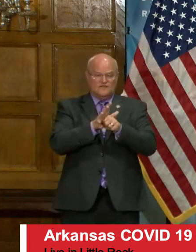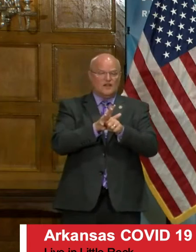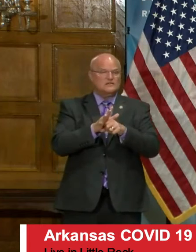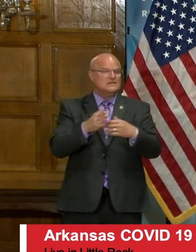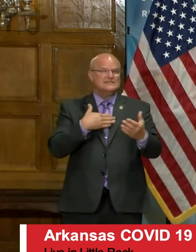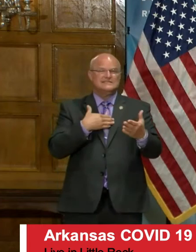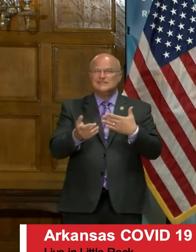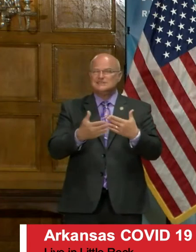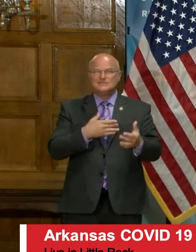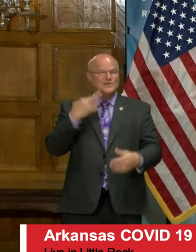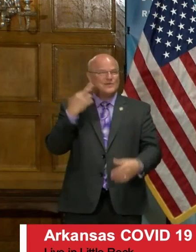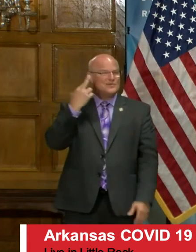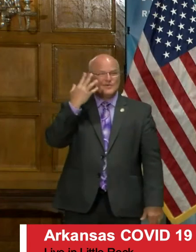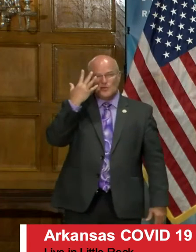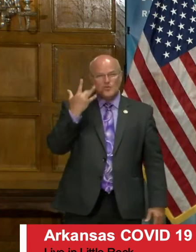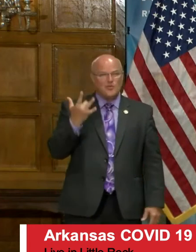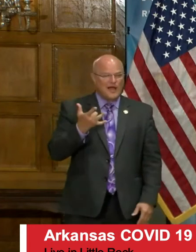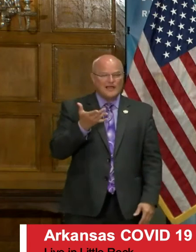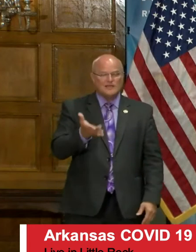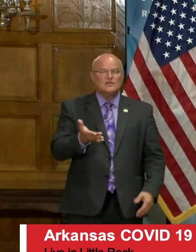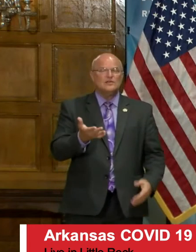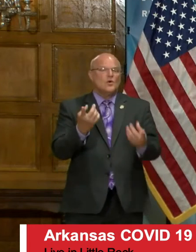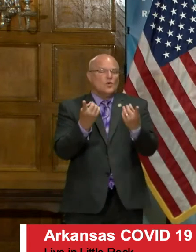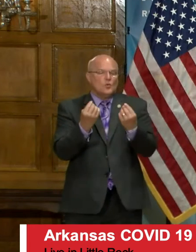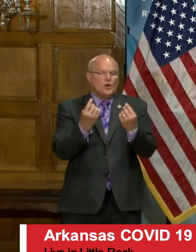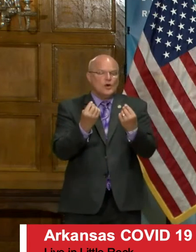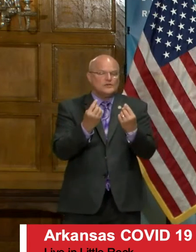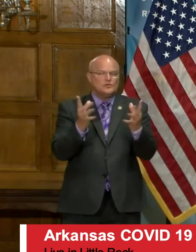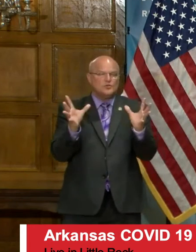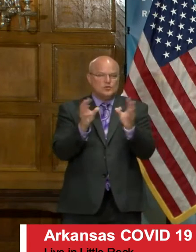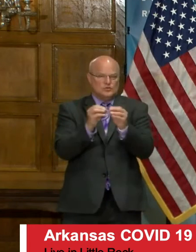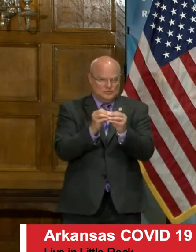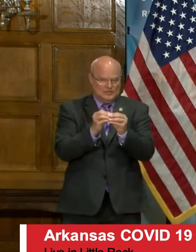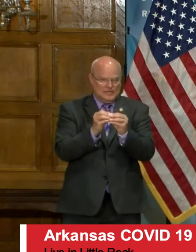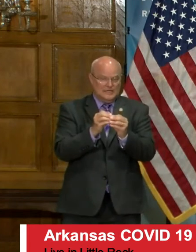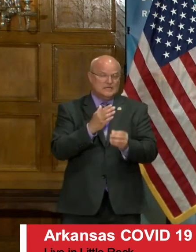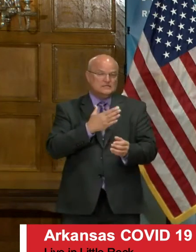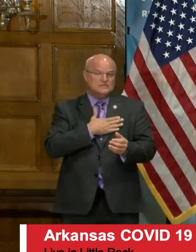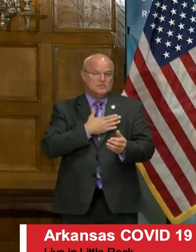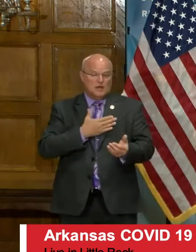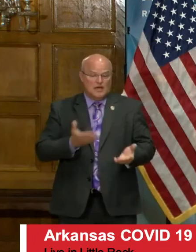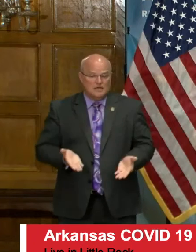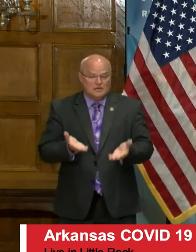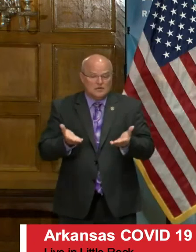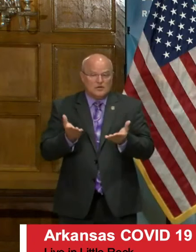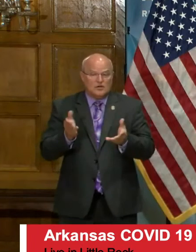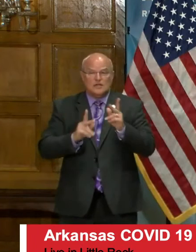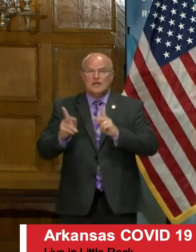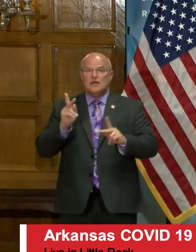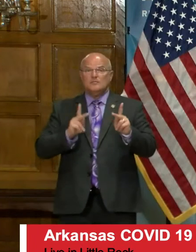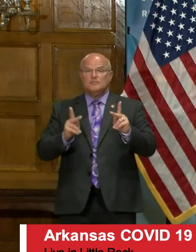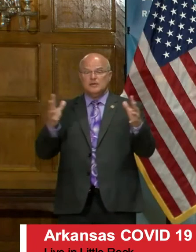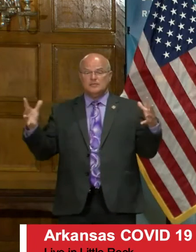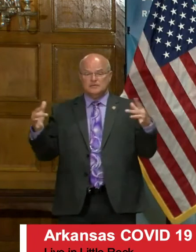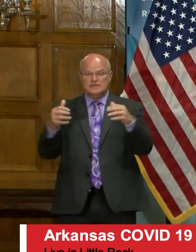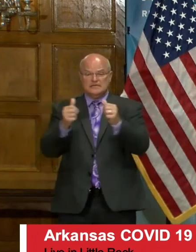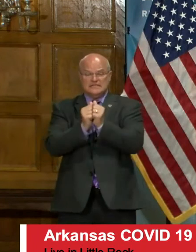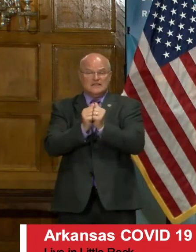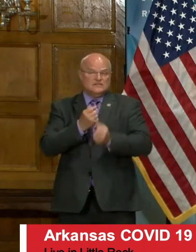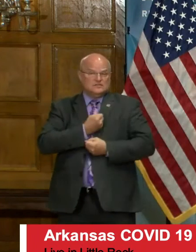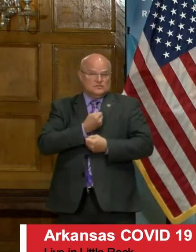you're gathering, it's really more what you do when you gather. And so my exhortation would be, as people get together